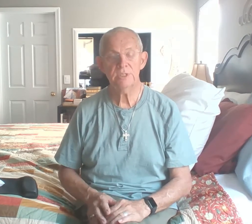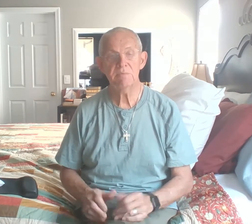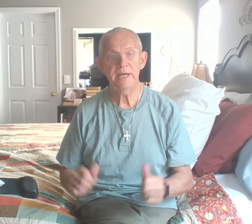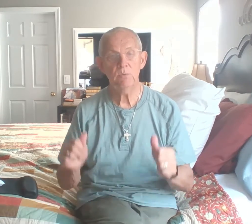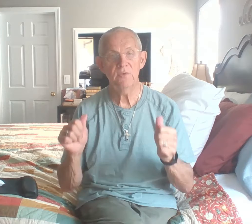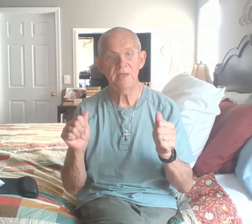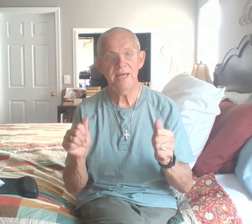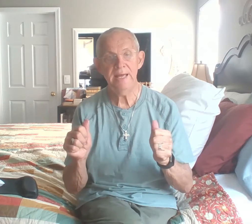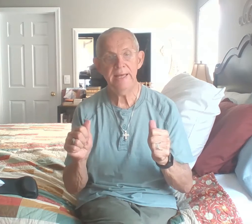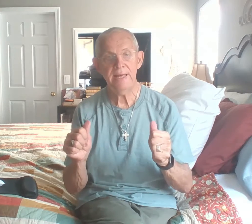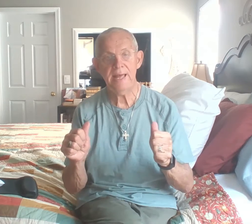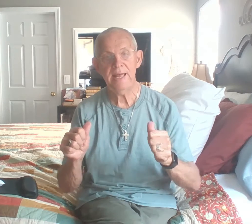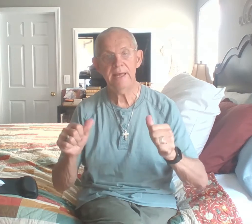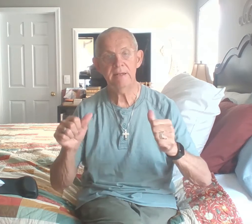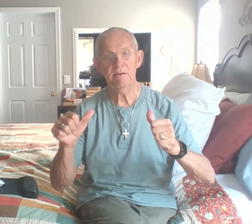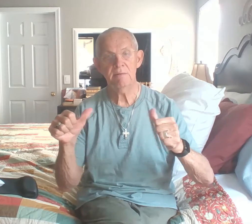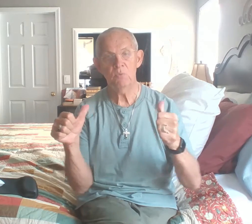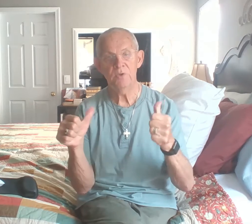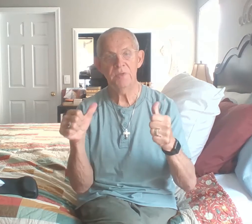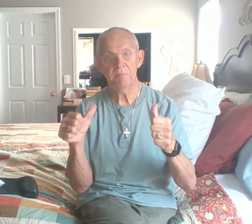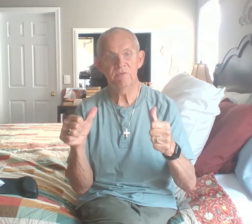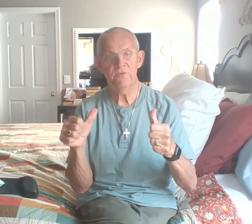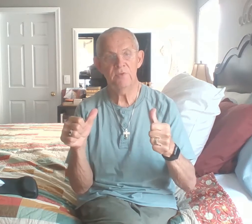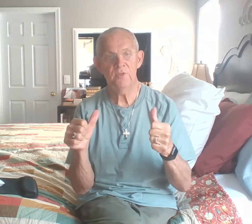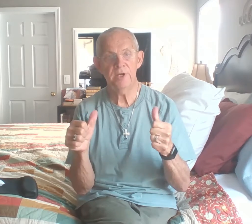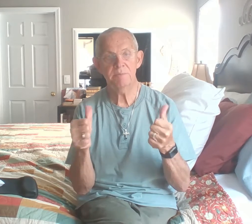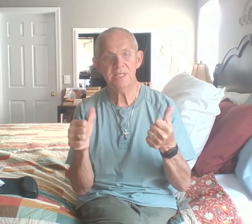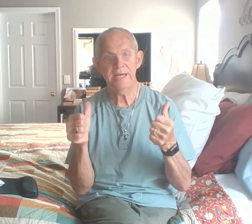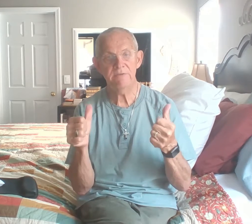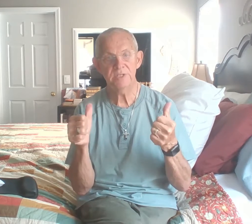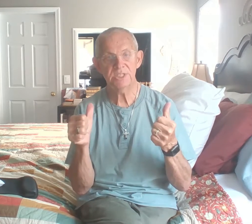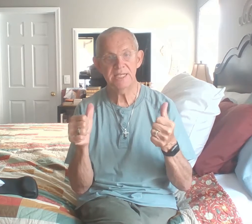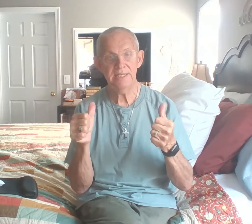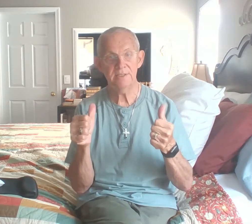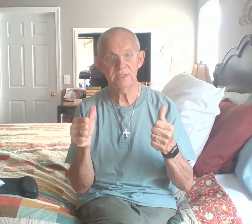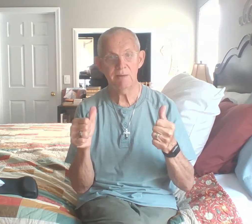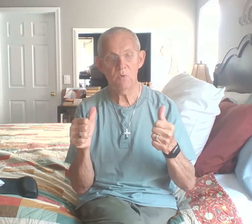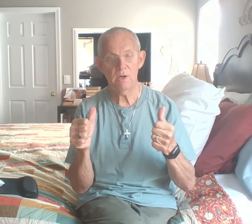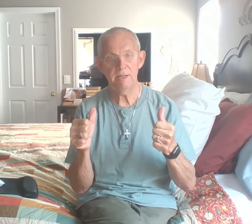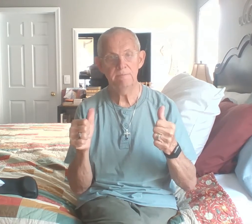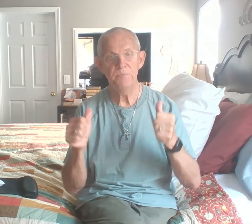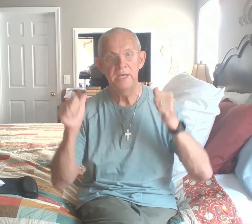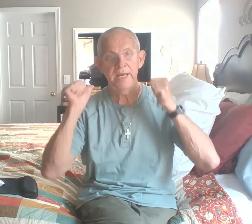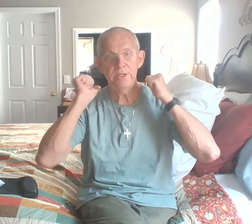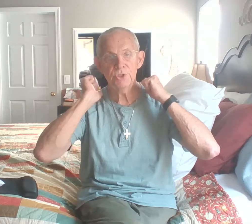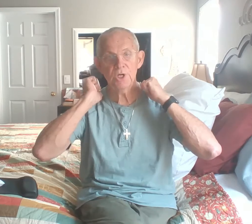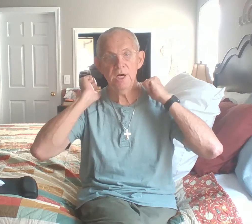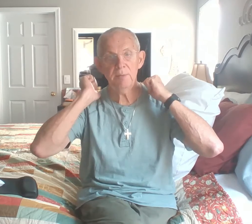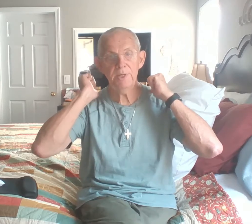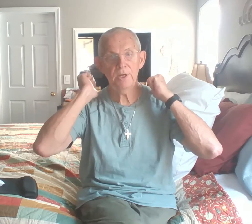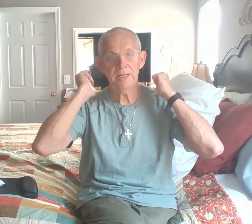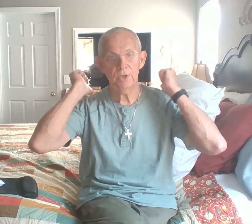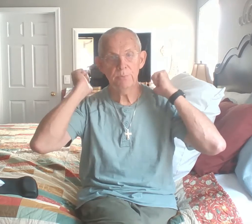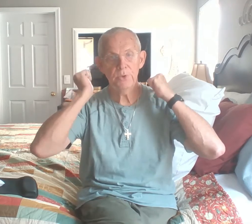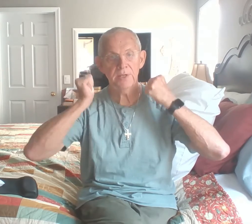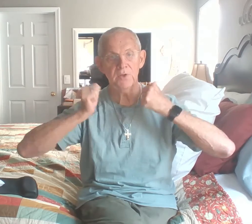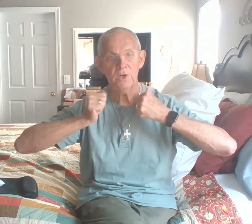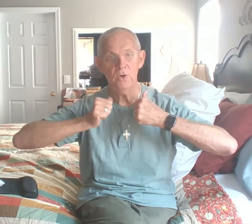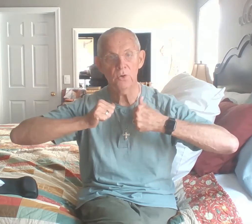made with the A hand with the thumbs kind of extended somewhat. And you start up here like you're putting the coat on,